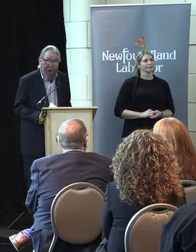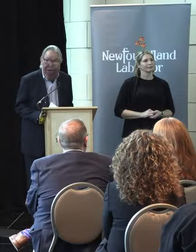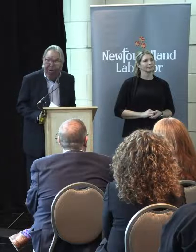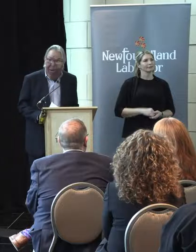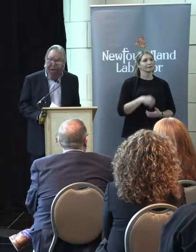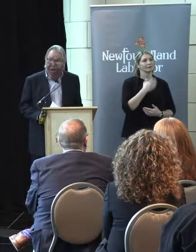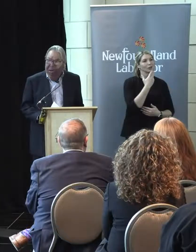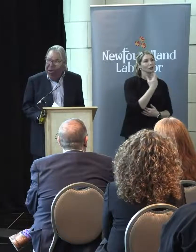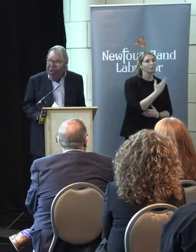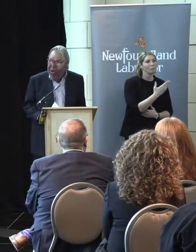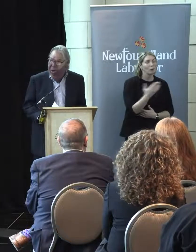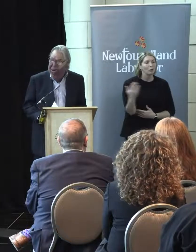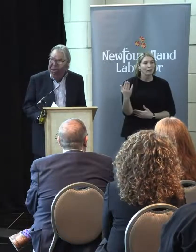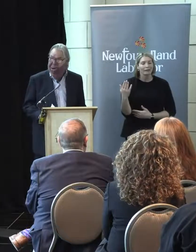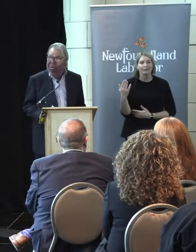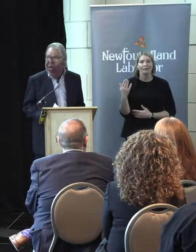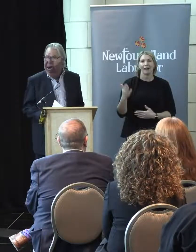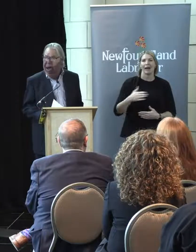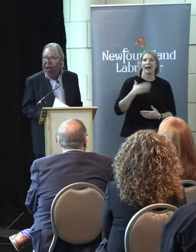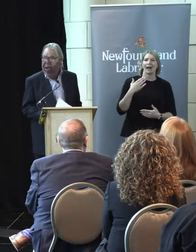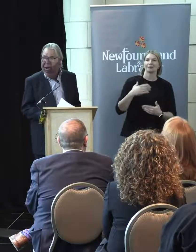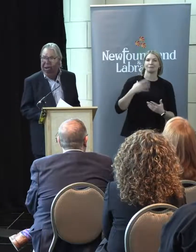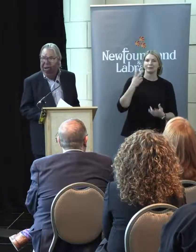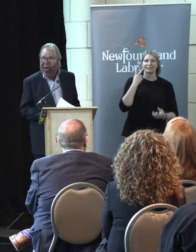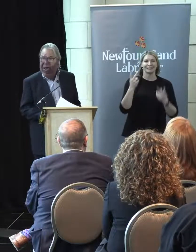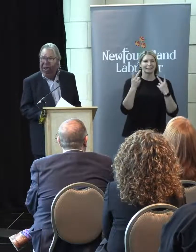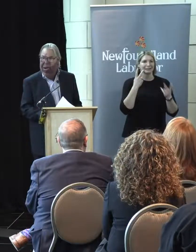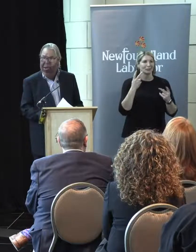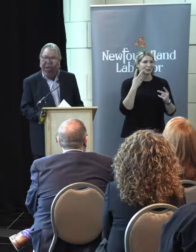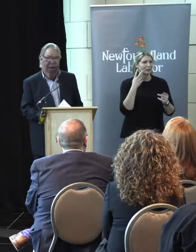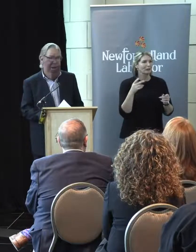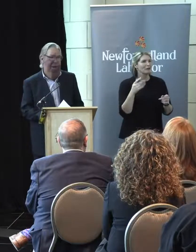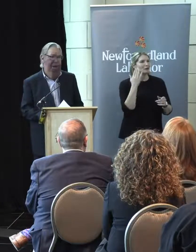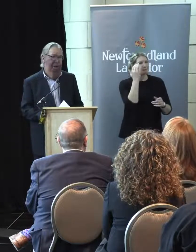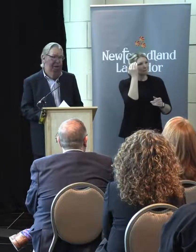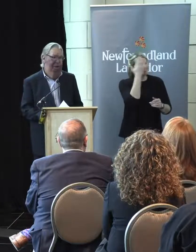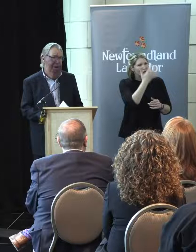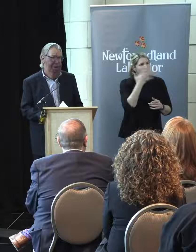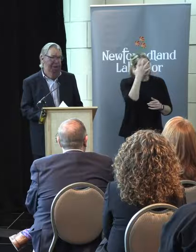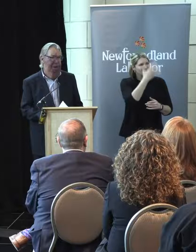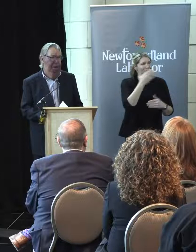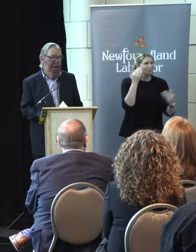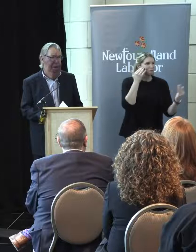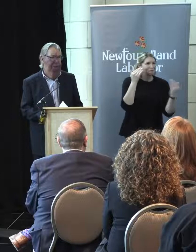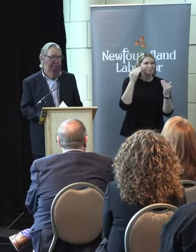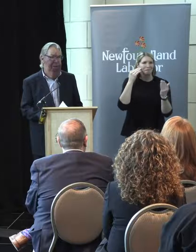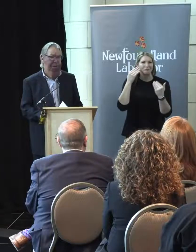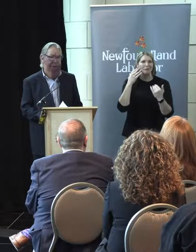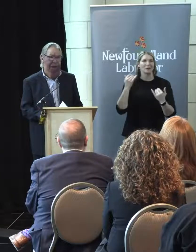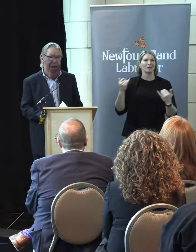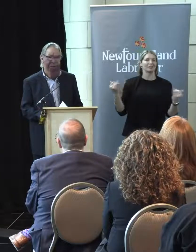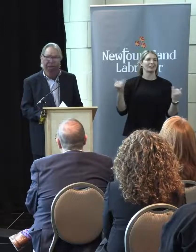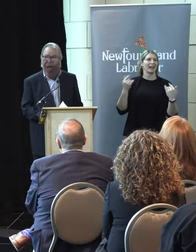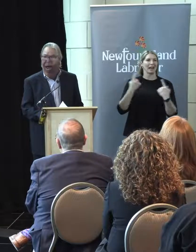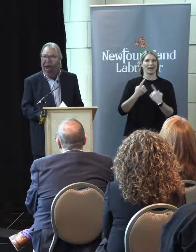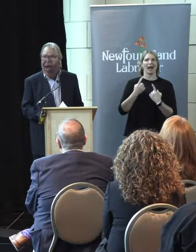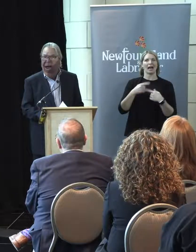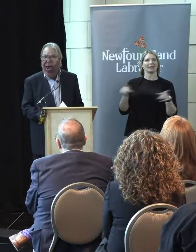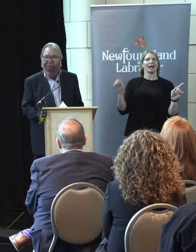Good morning, everyone, and it's so great to see so many colleagues here today as we unveil this